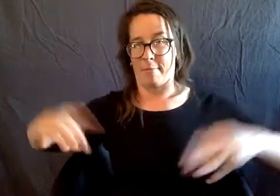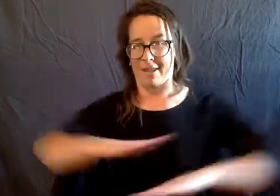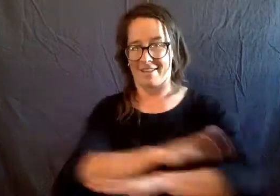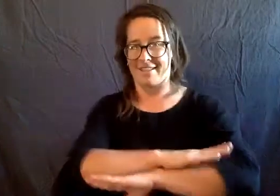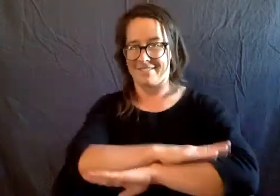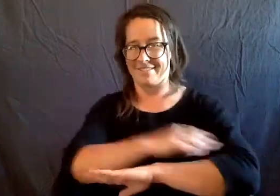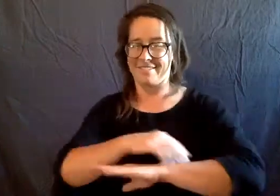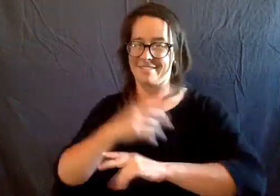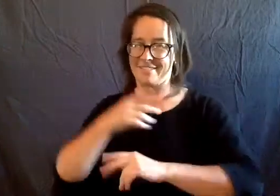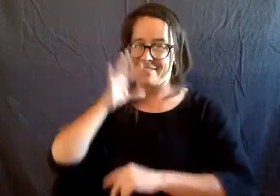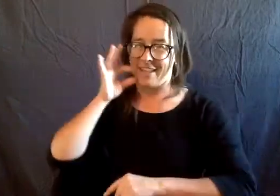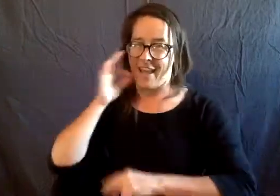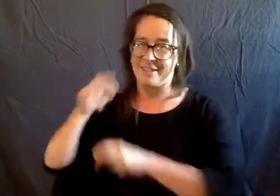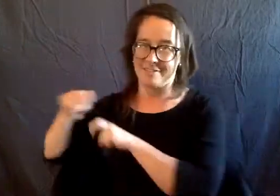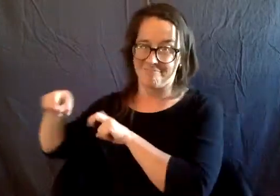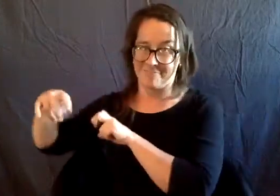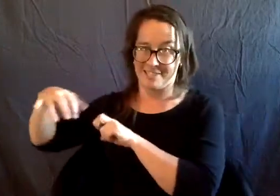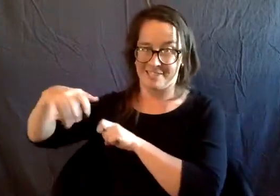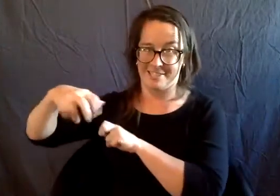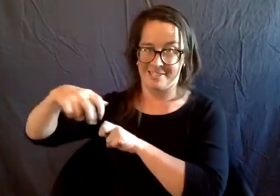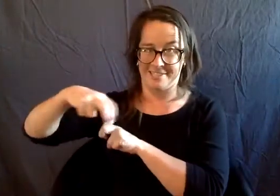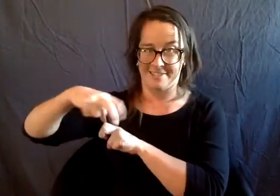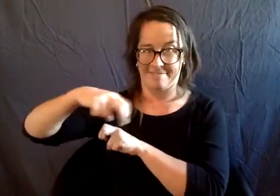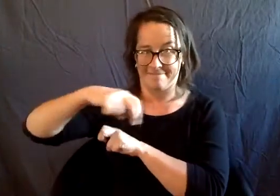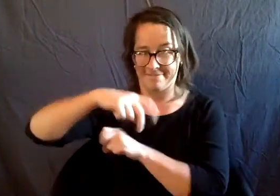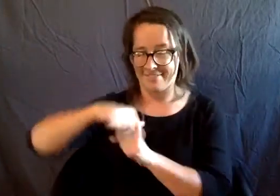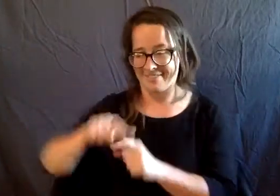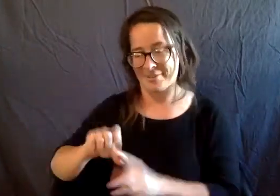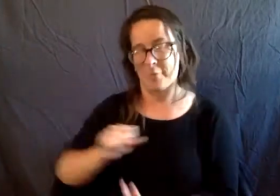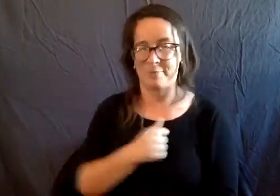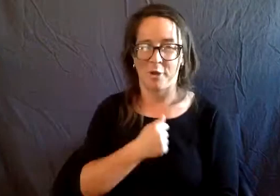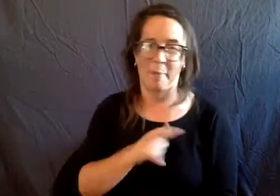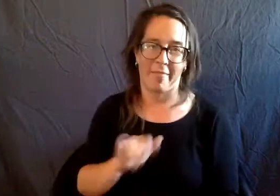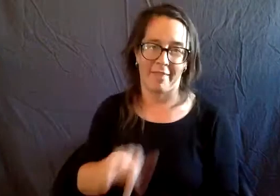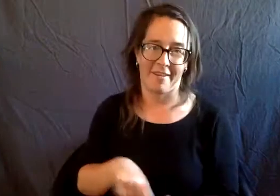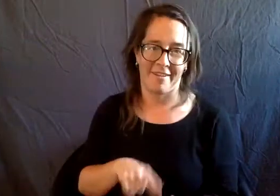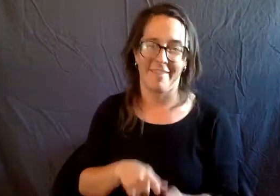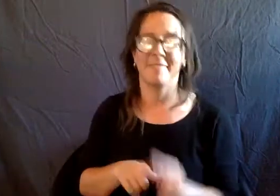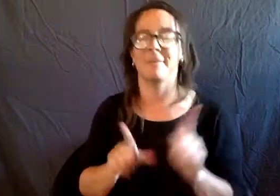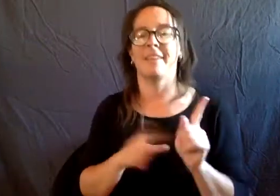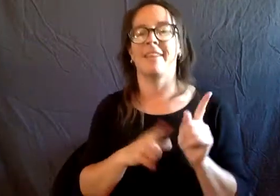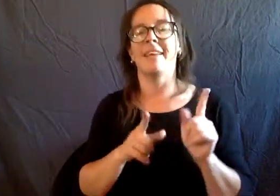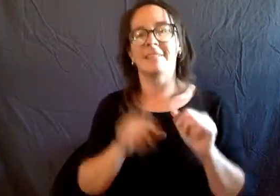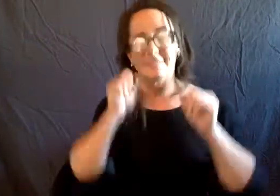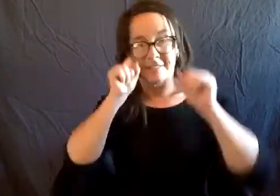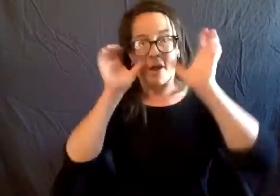to you today. It's just something I can't do anything about. So I'm grateful. It's astounding to me that this young